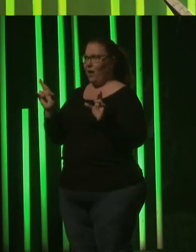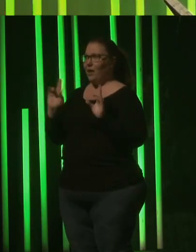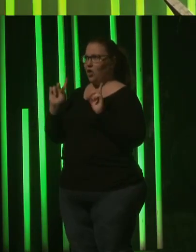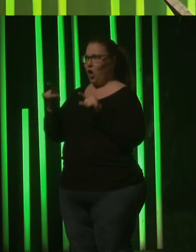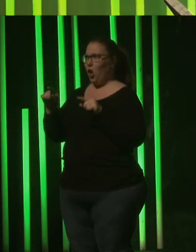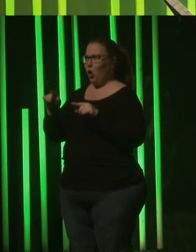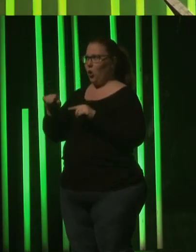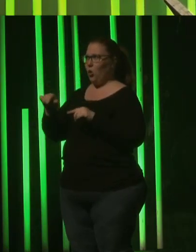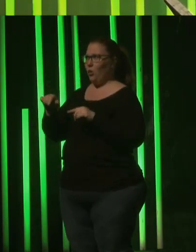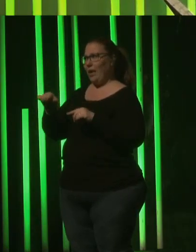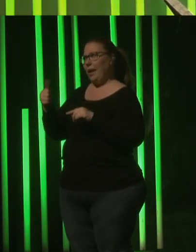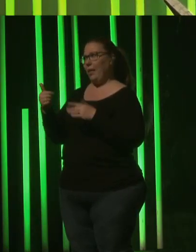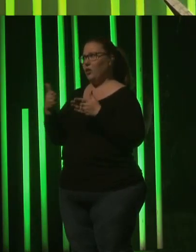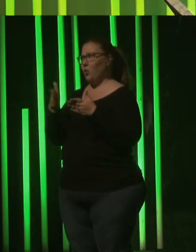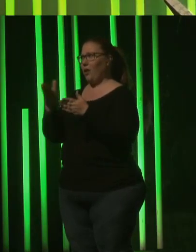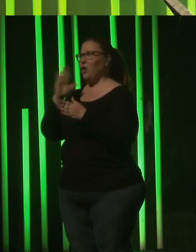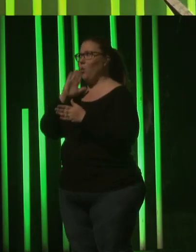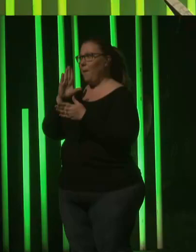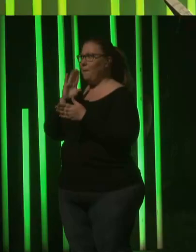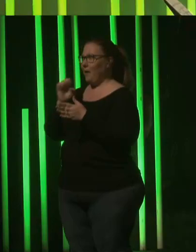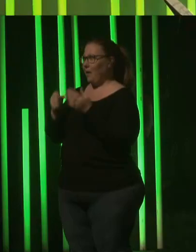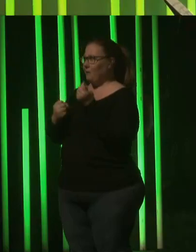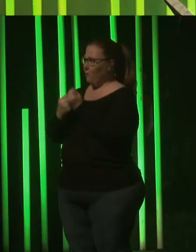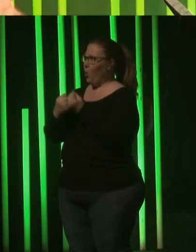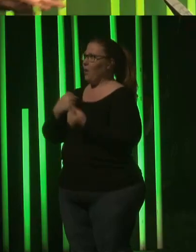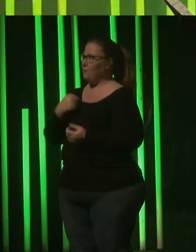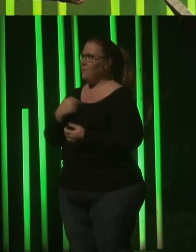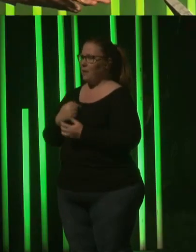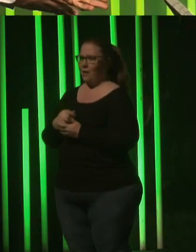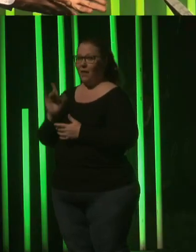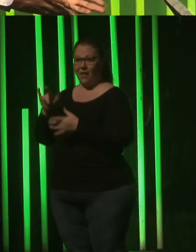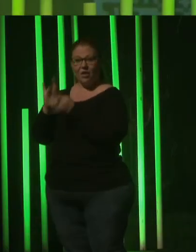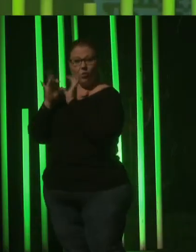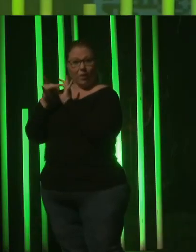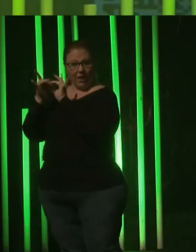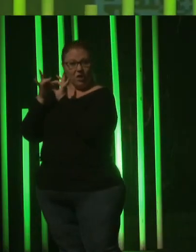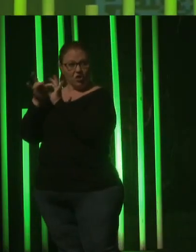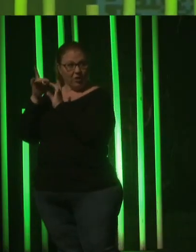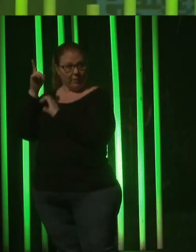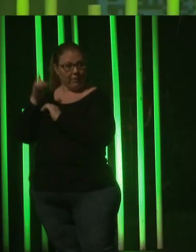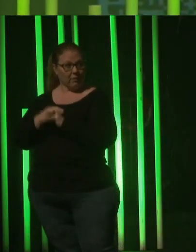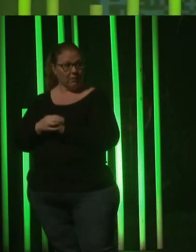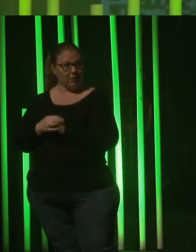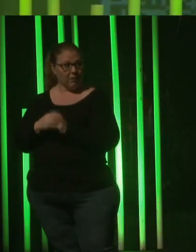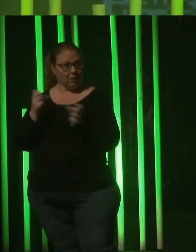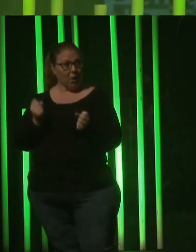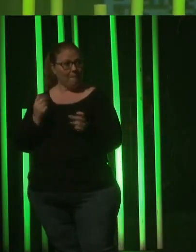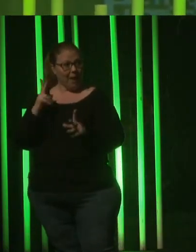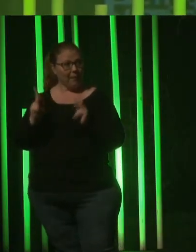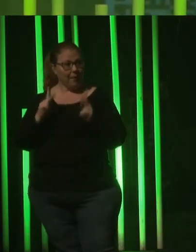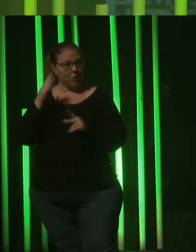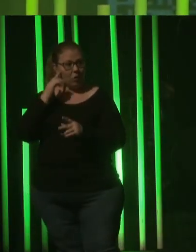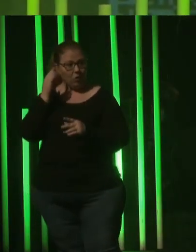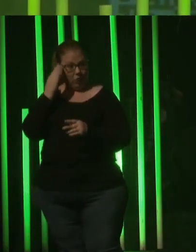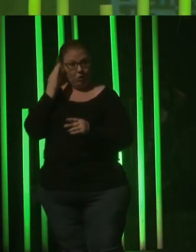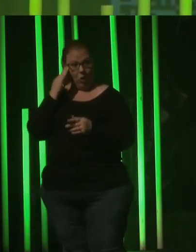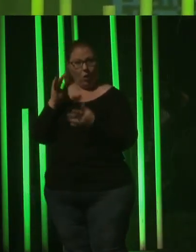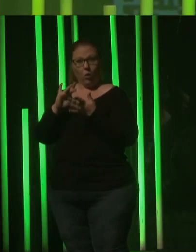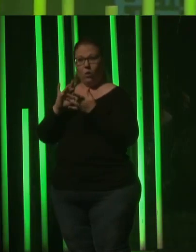direction. And I know you're going to be with me. You see, that's relationship. And so many people, you know the Bible